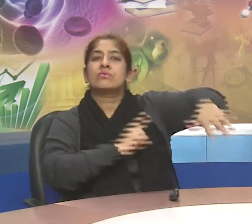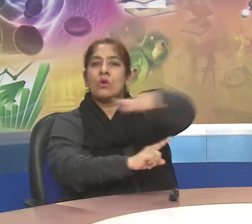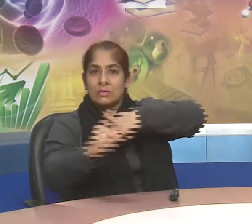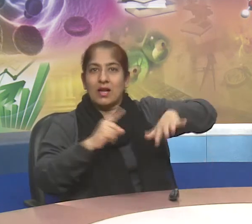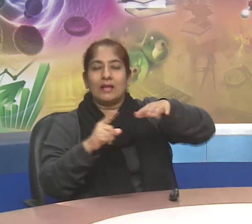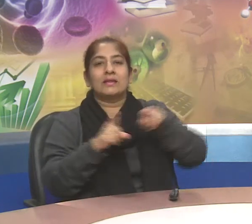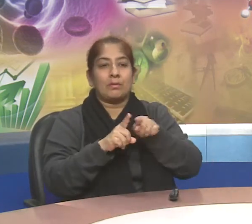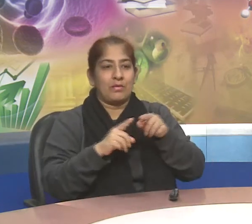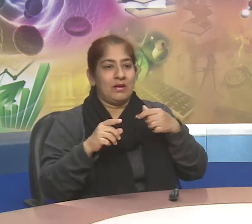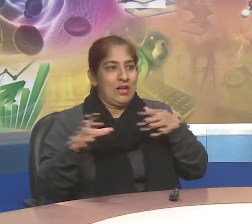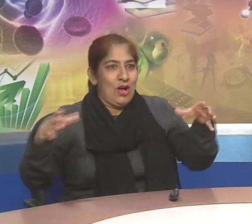shell.